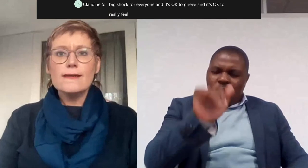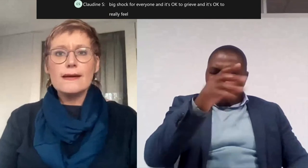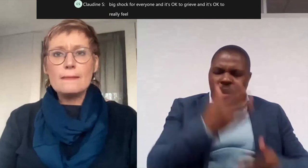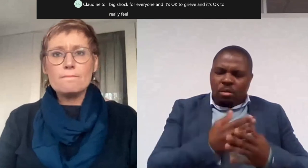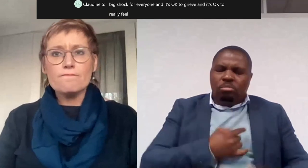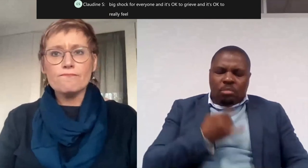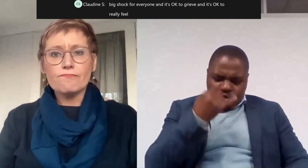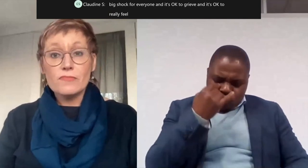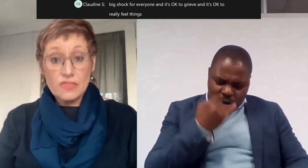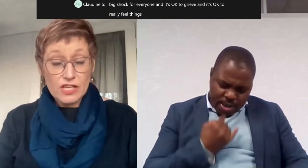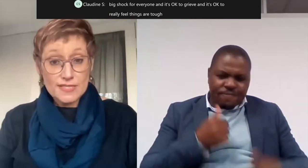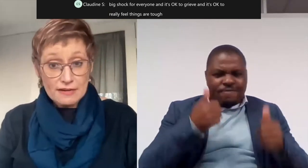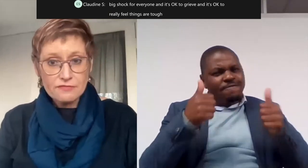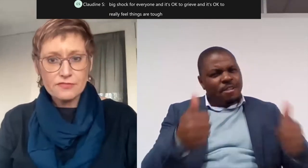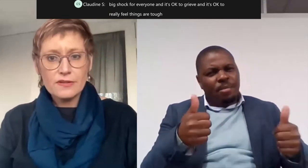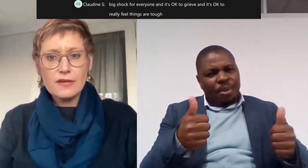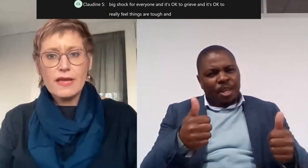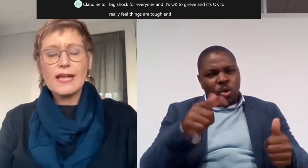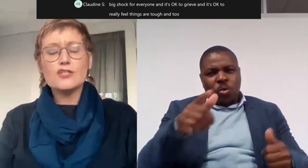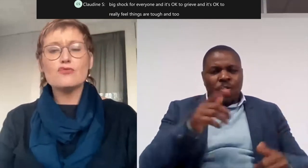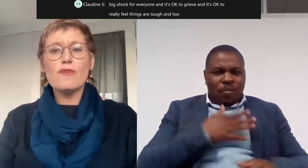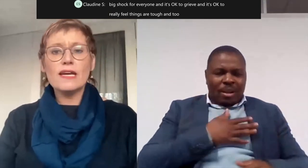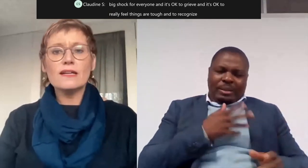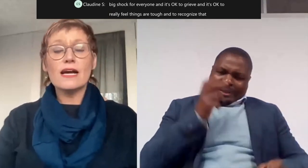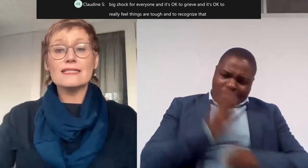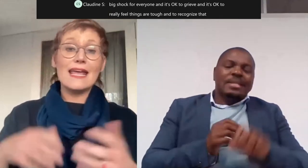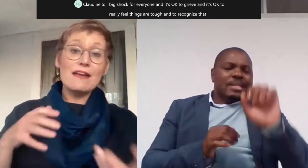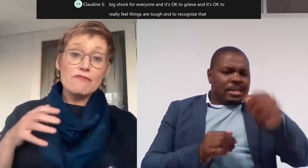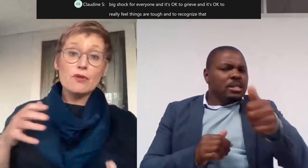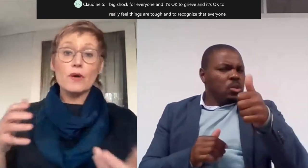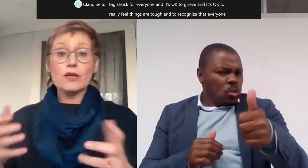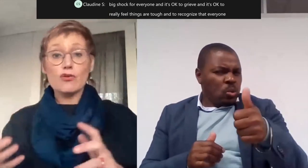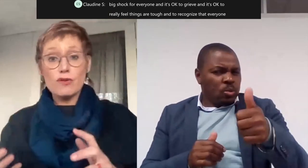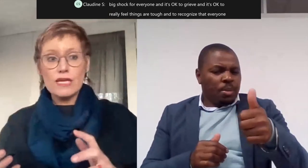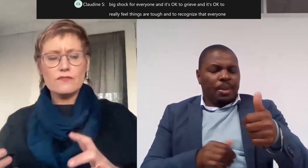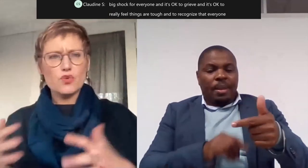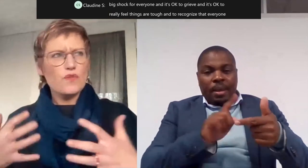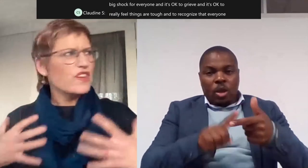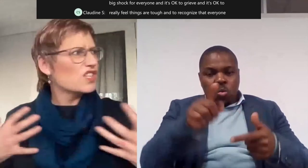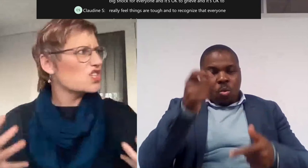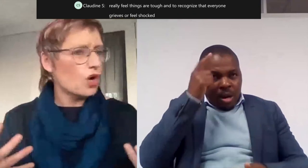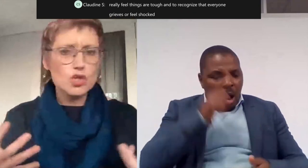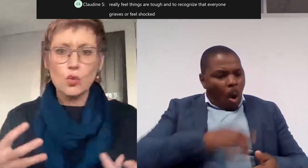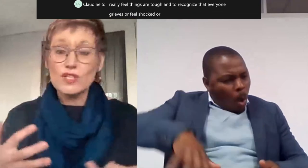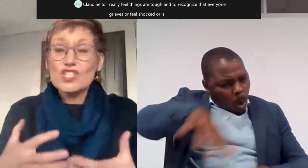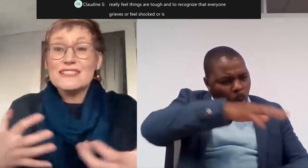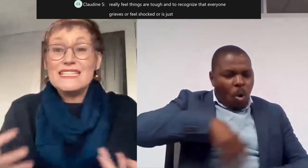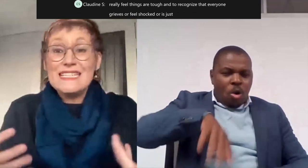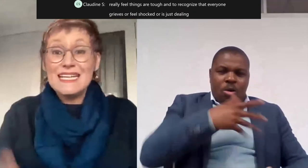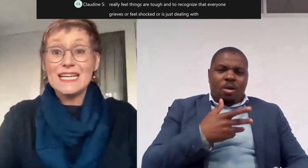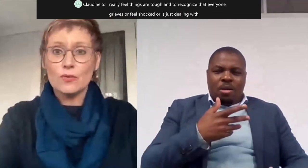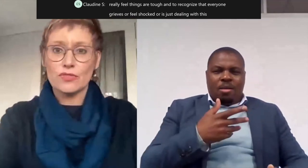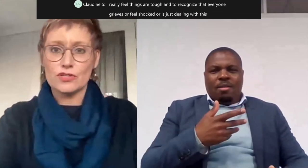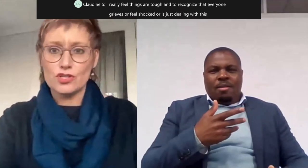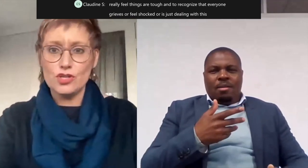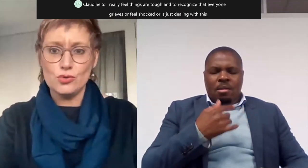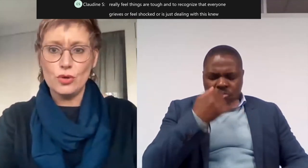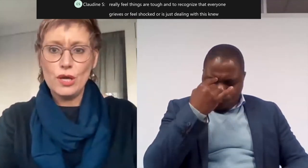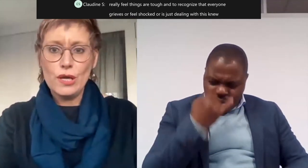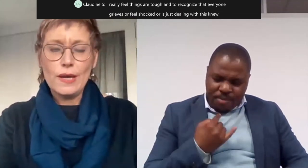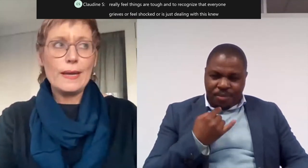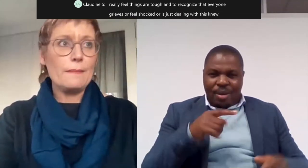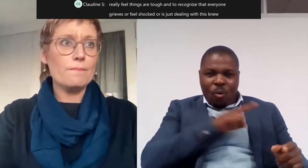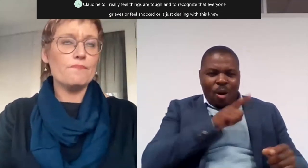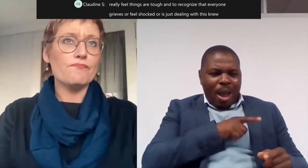feel things are tough, and to recognize that everyone grieves or feels shocked or is just dealing with this